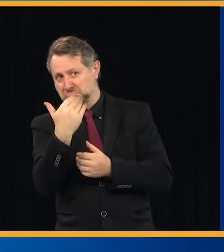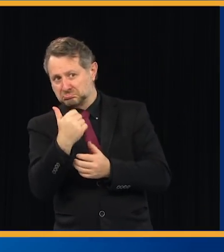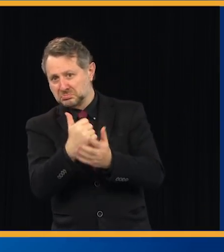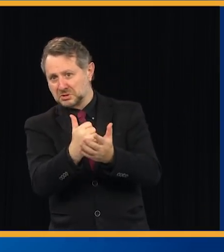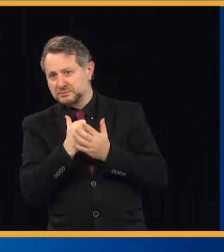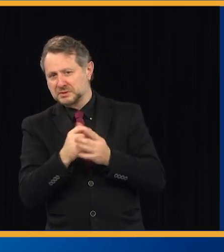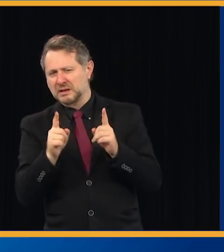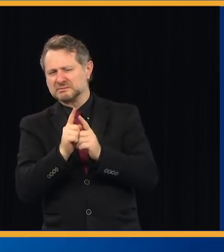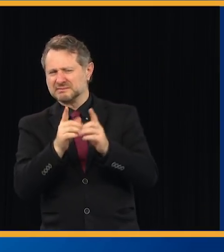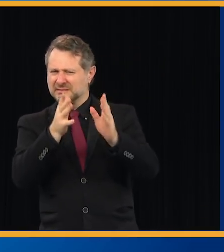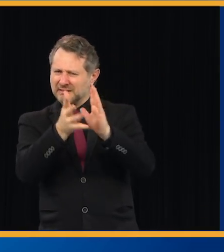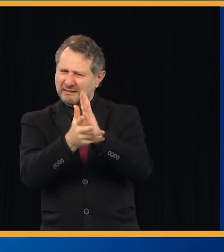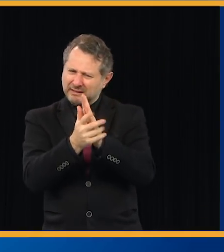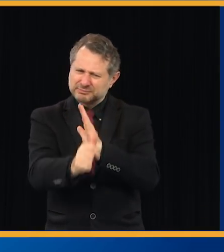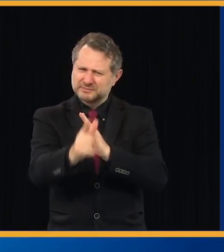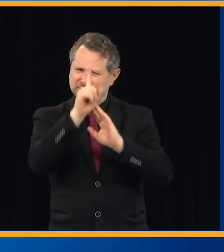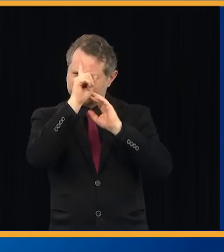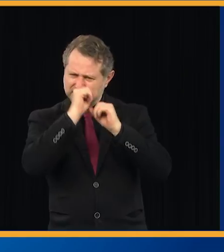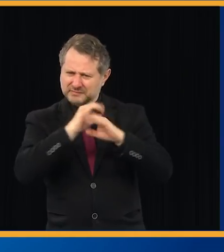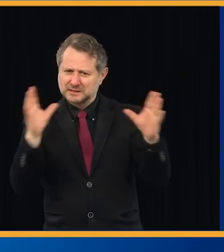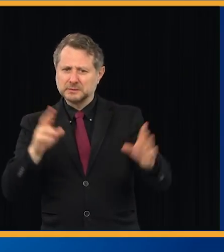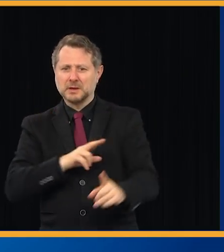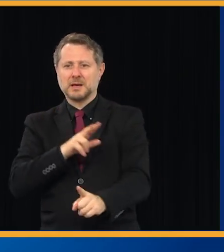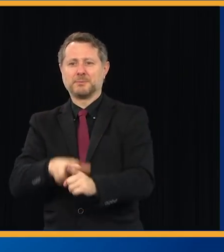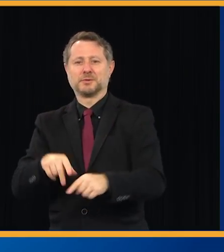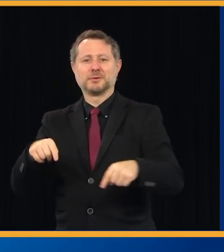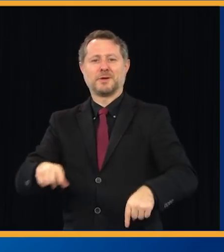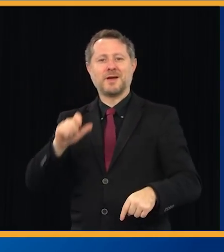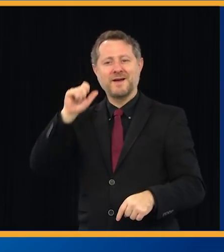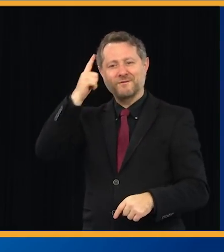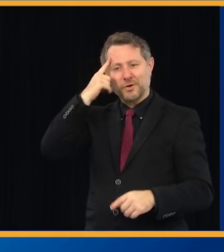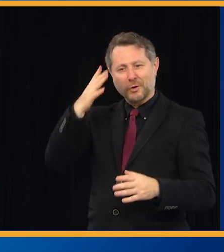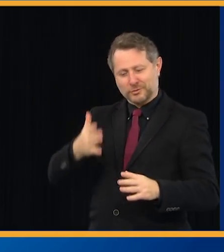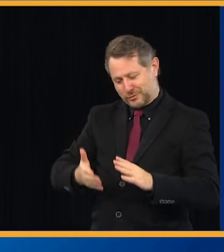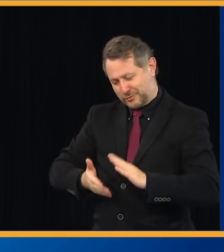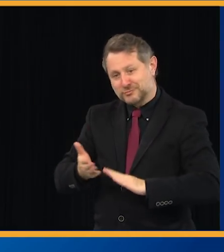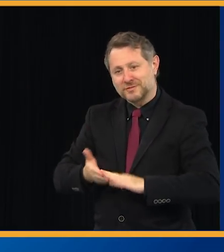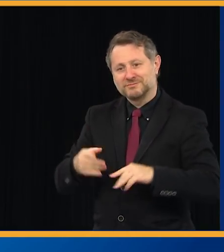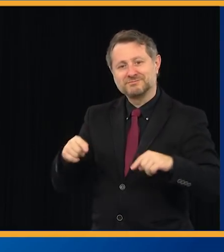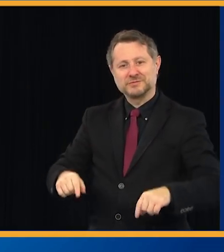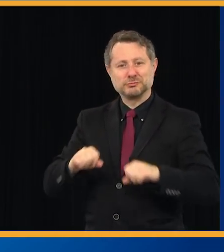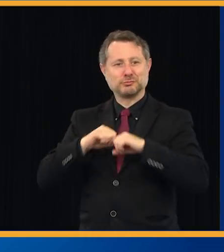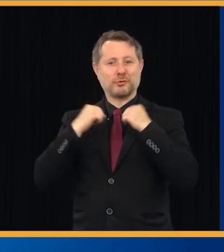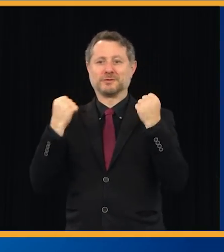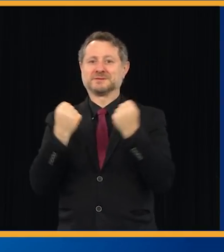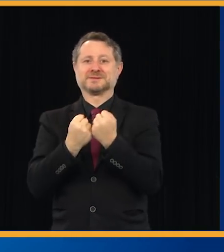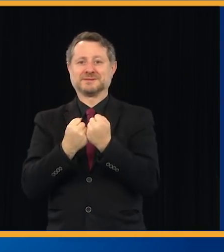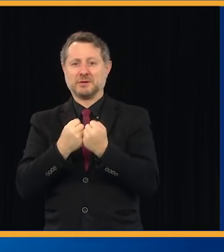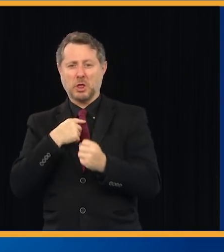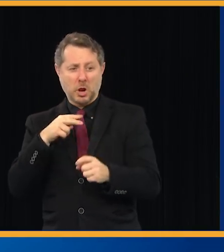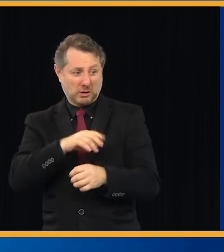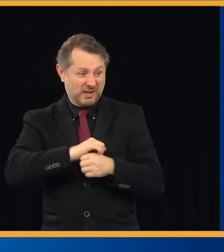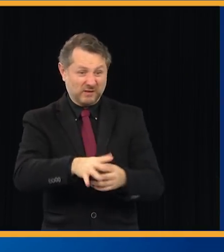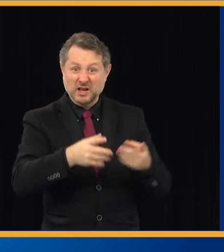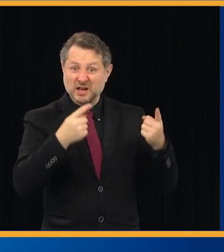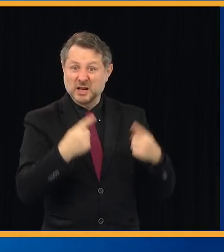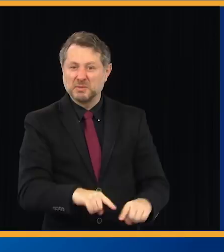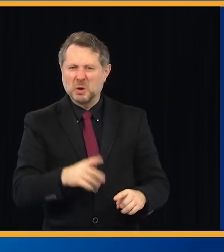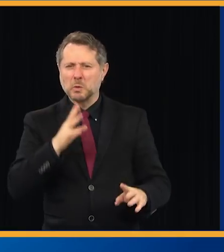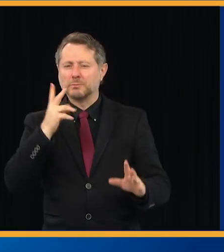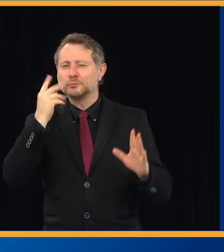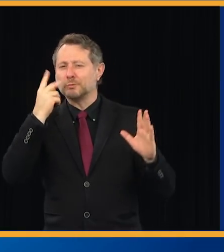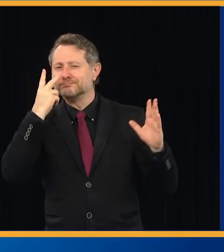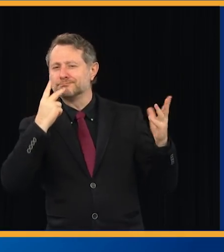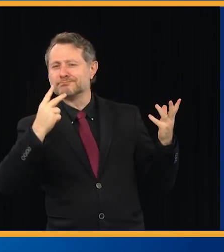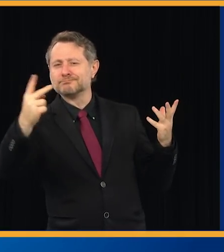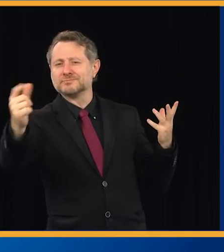to government and society. Let's look at what we just went through. Let's anticipate a future through that lens